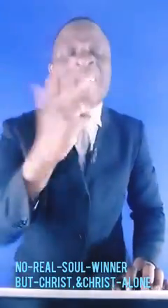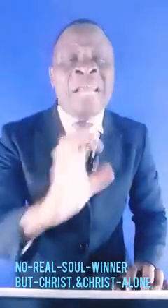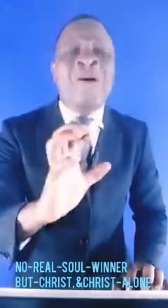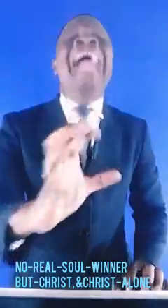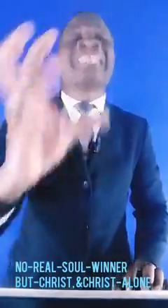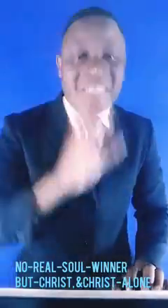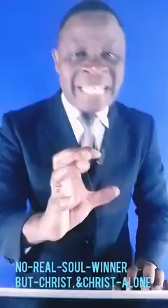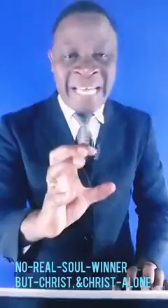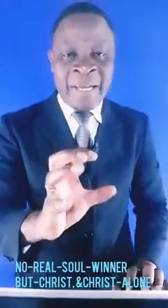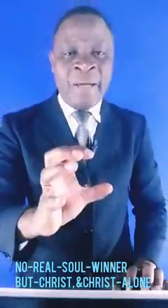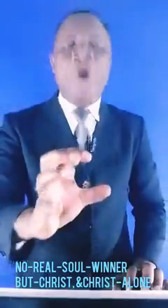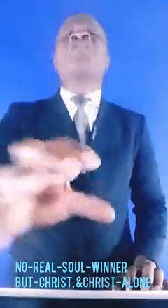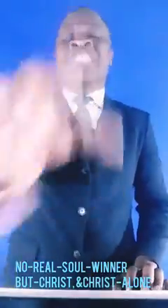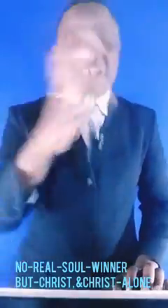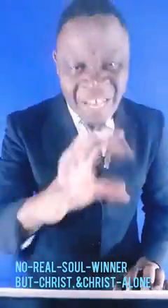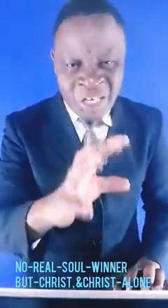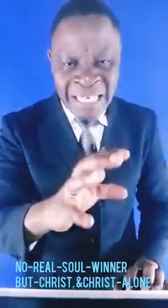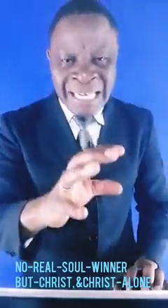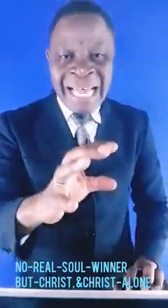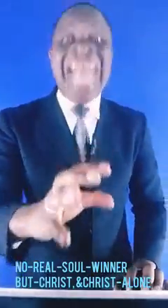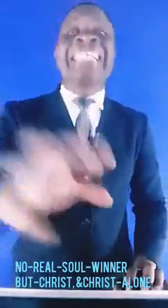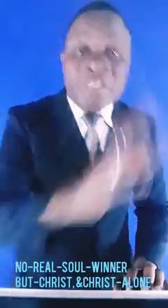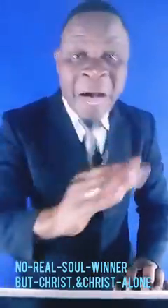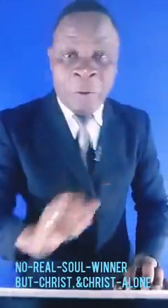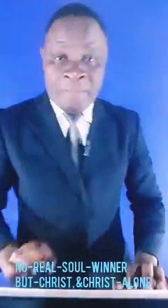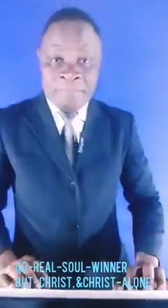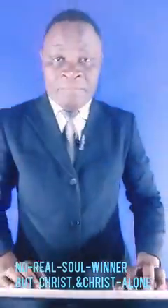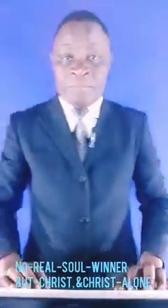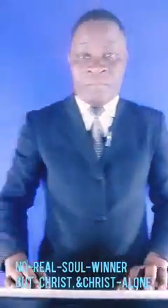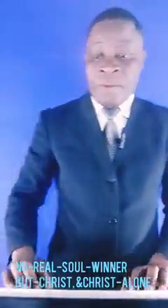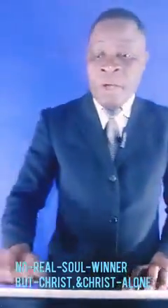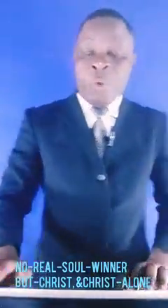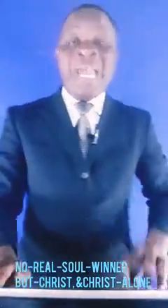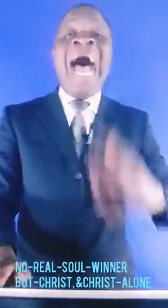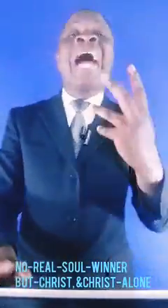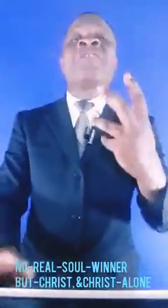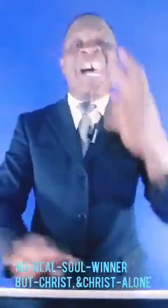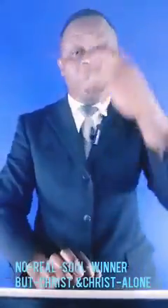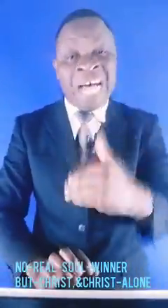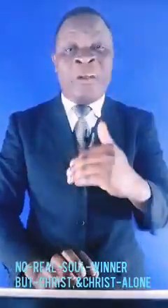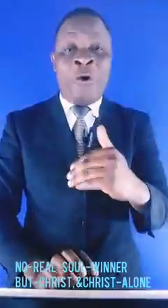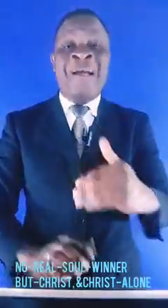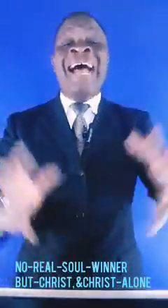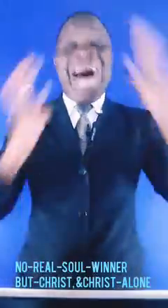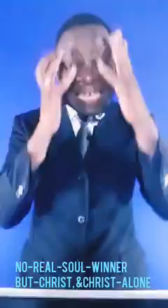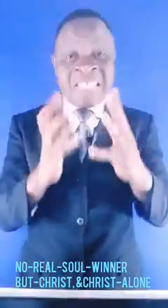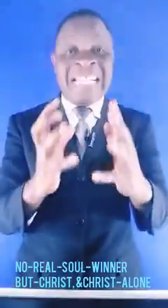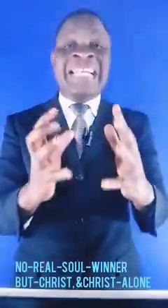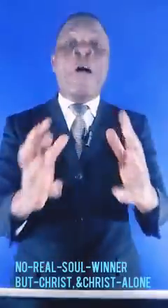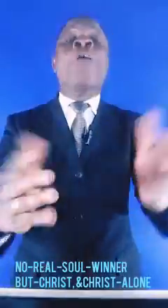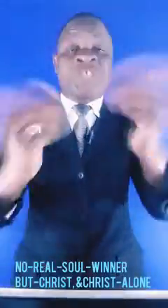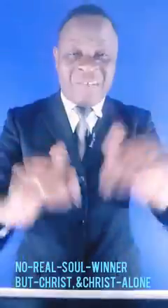shallow understanding of salvation and its power. We have a shallow understanding of